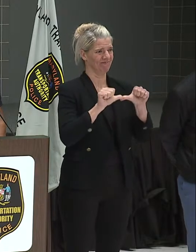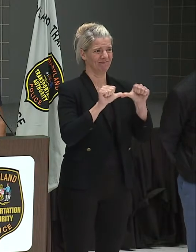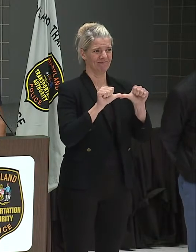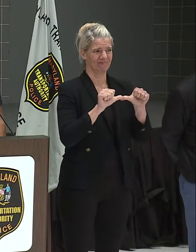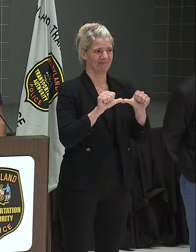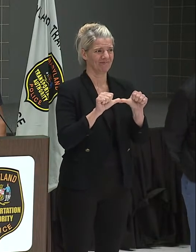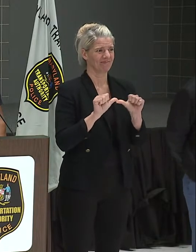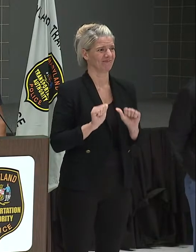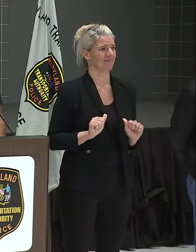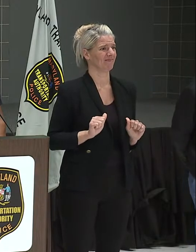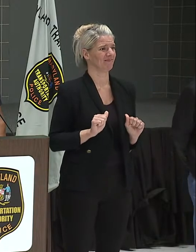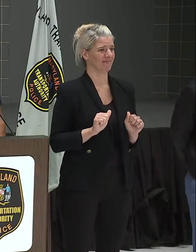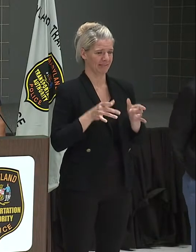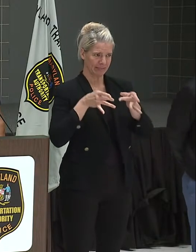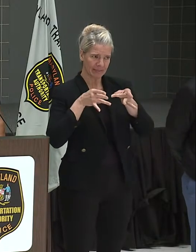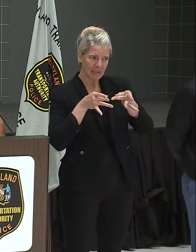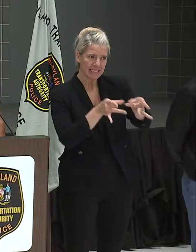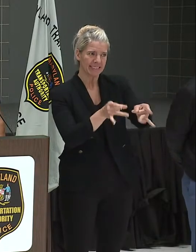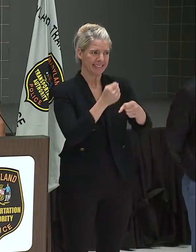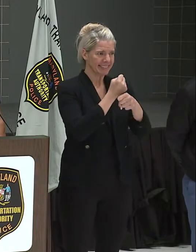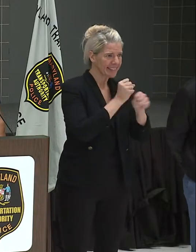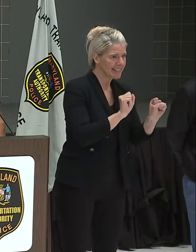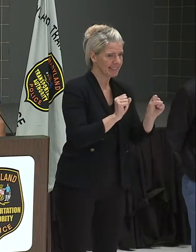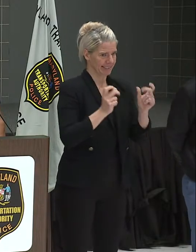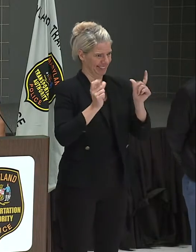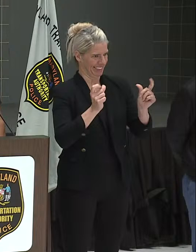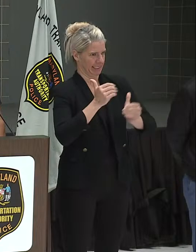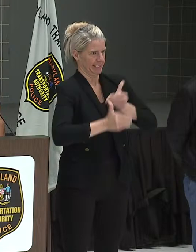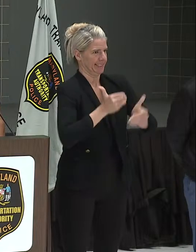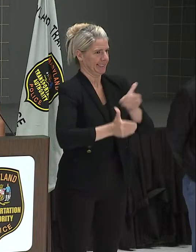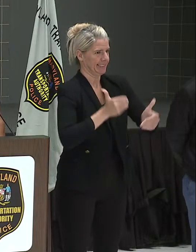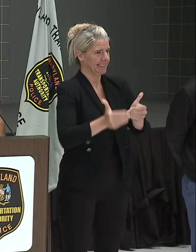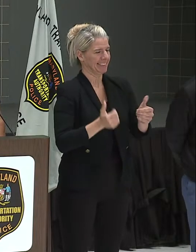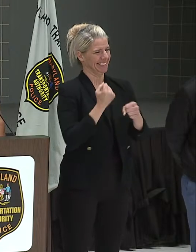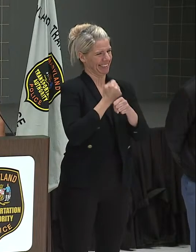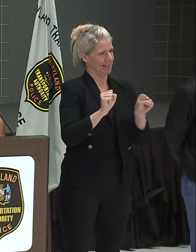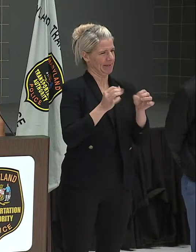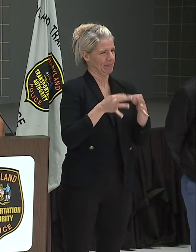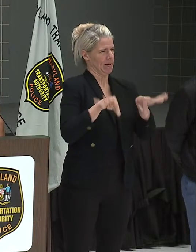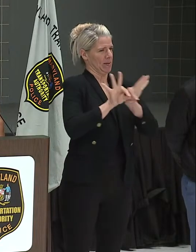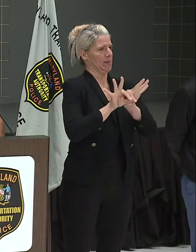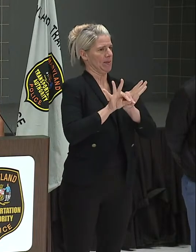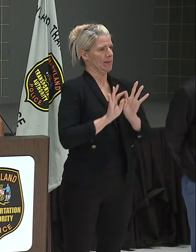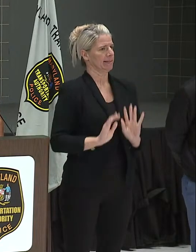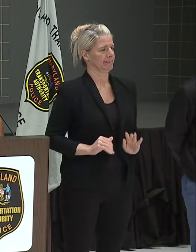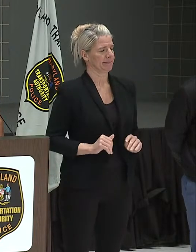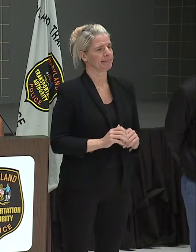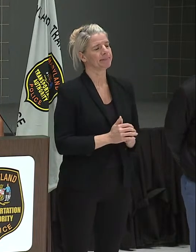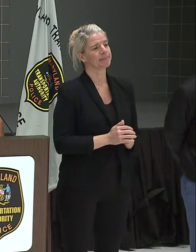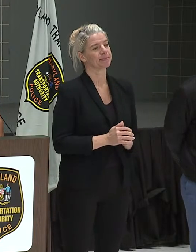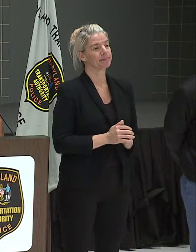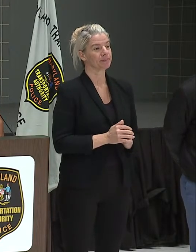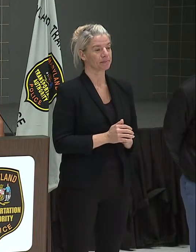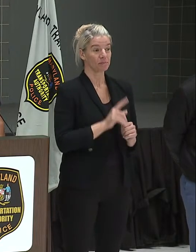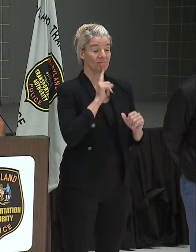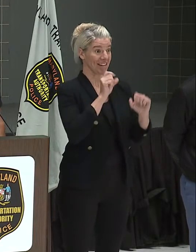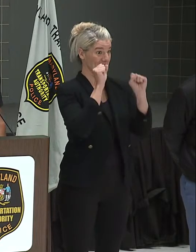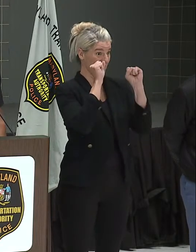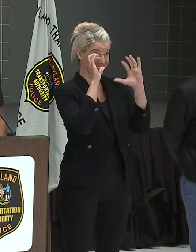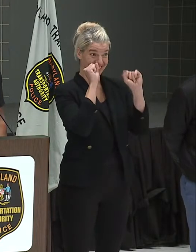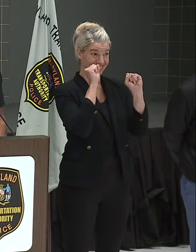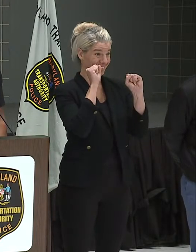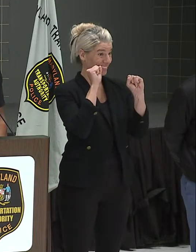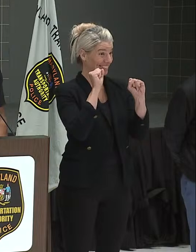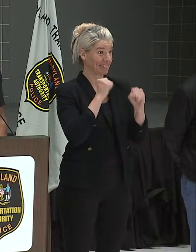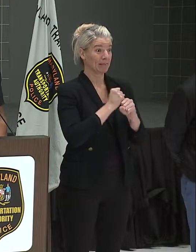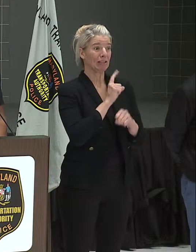efficiently, moving quickly, and moving safely has been astounding. You all have made sure